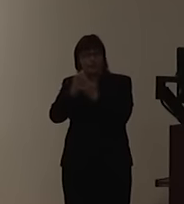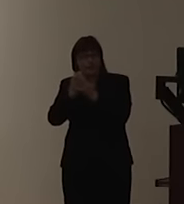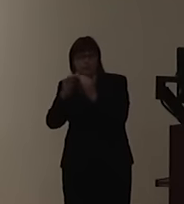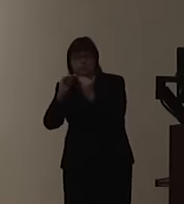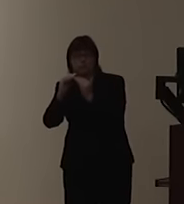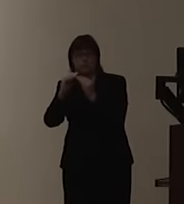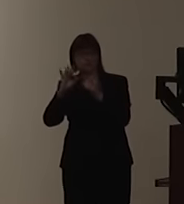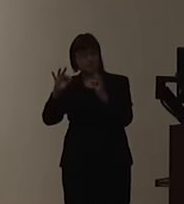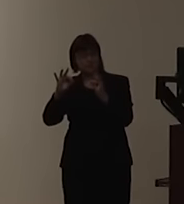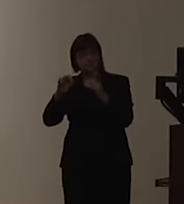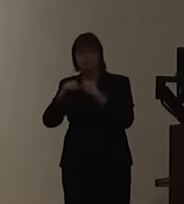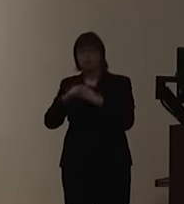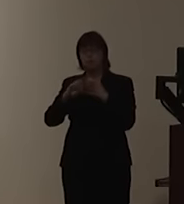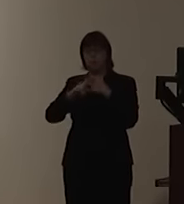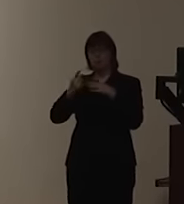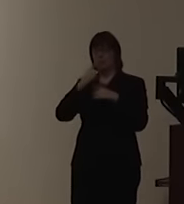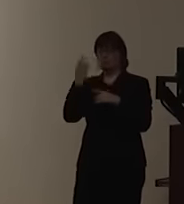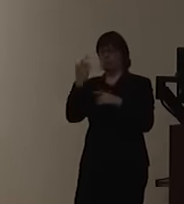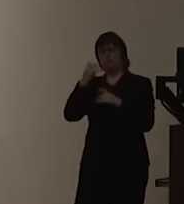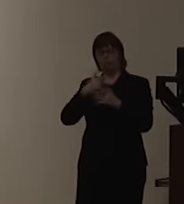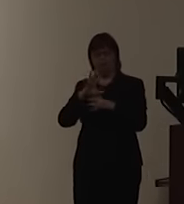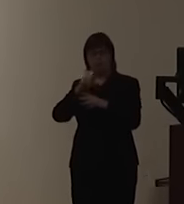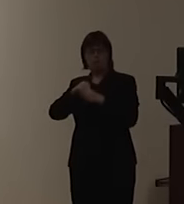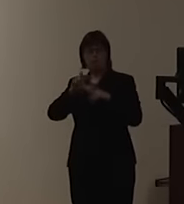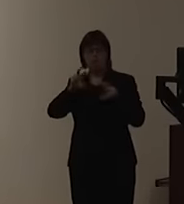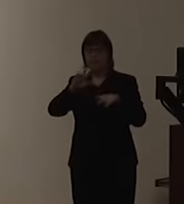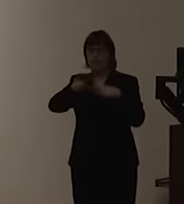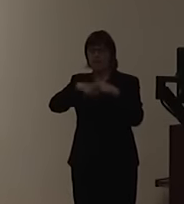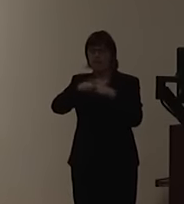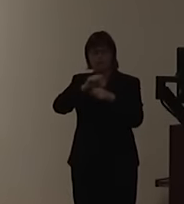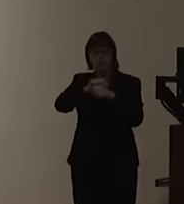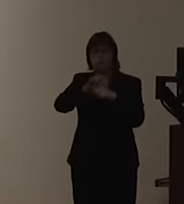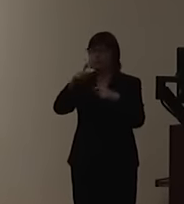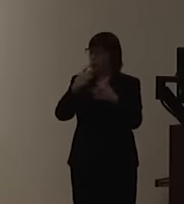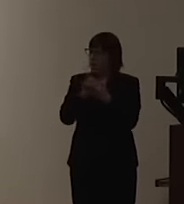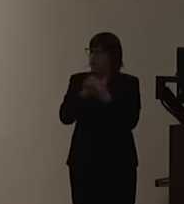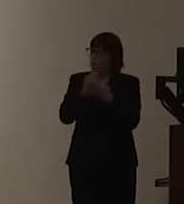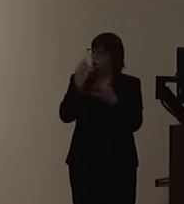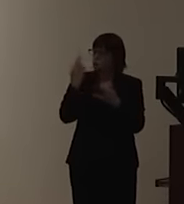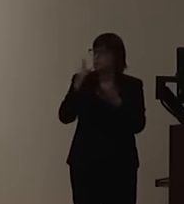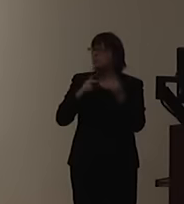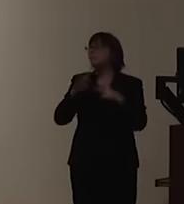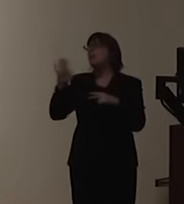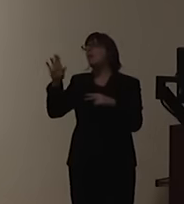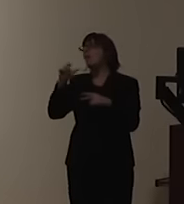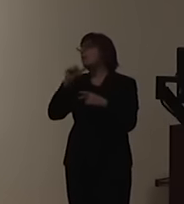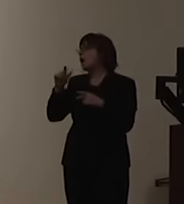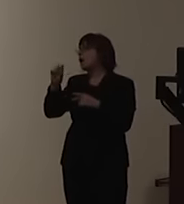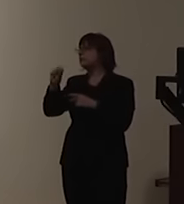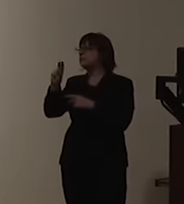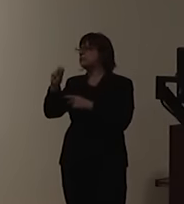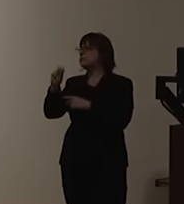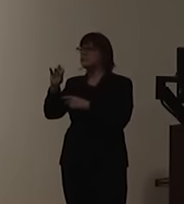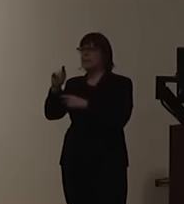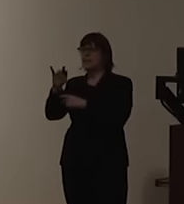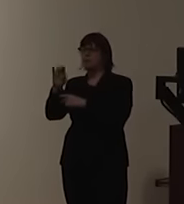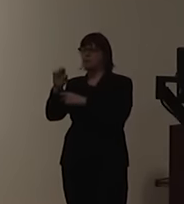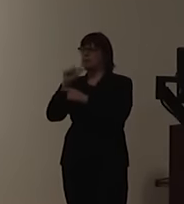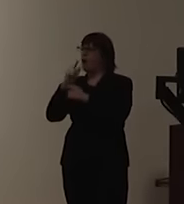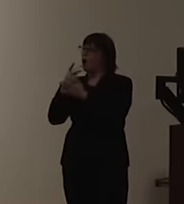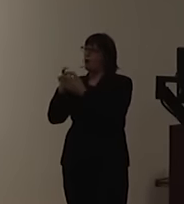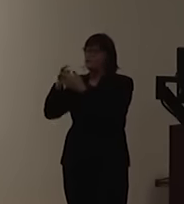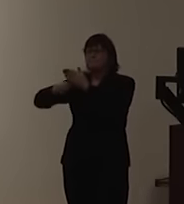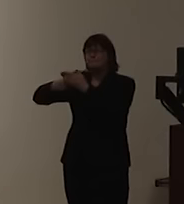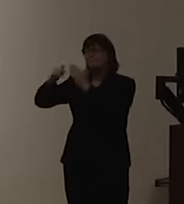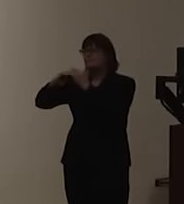don't work, when someone says, well, it's not cost-effective to do X, Y, or Z thing, or not sustainable, or not feasible, and we get that all the